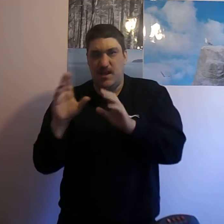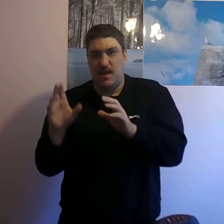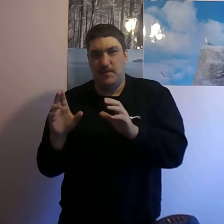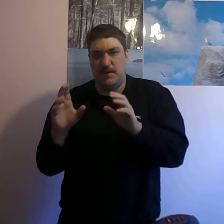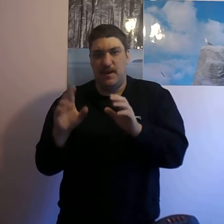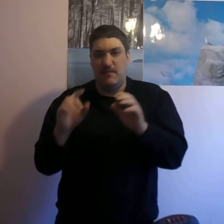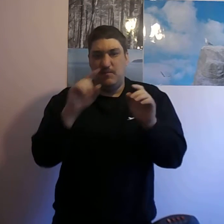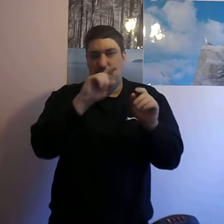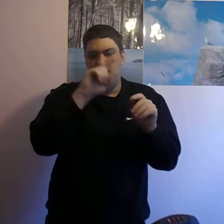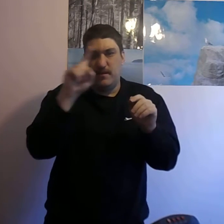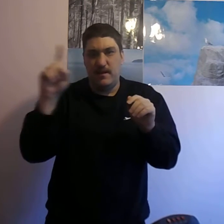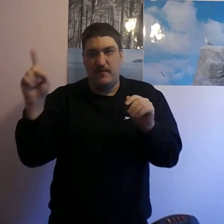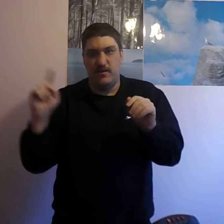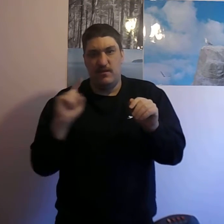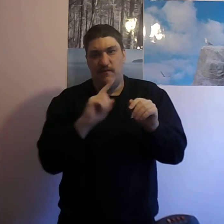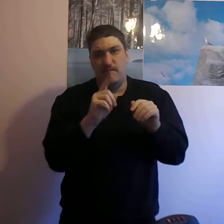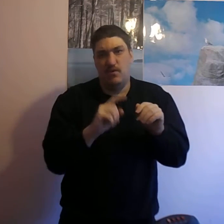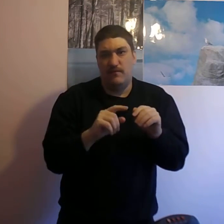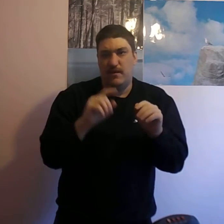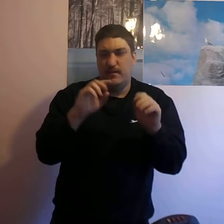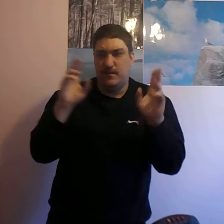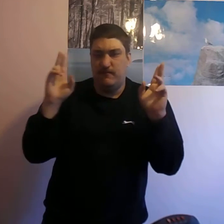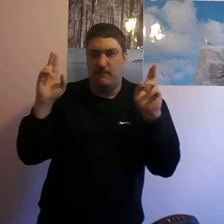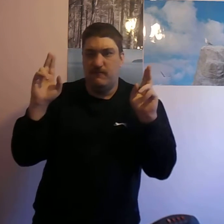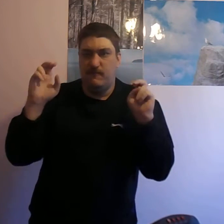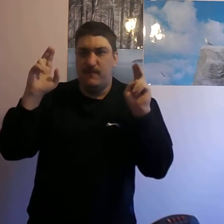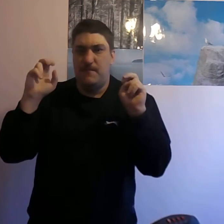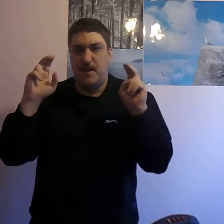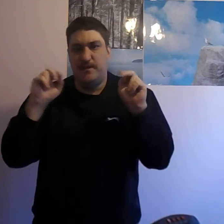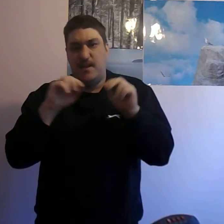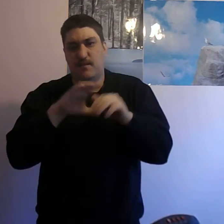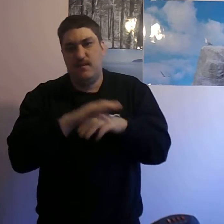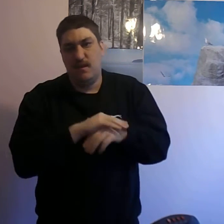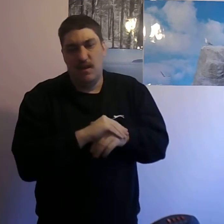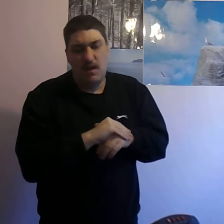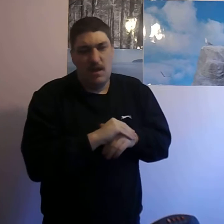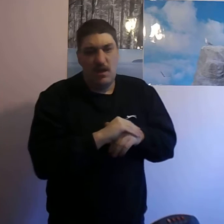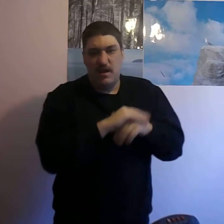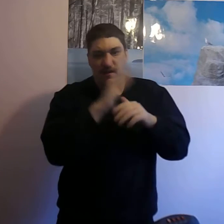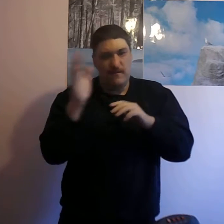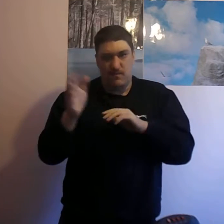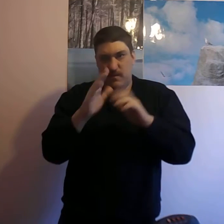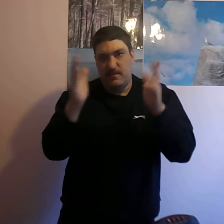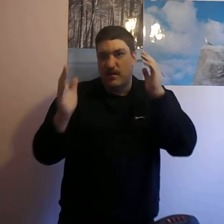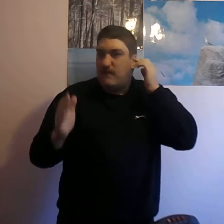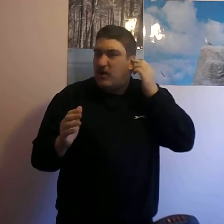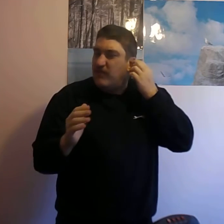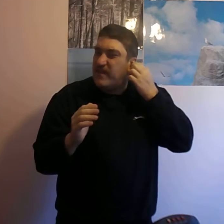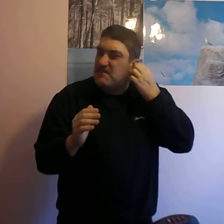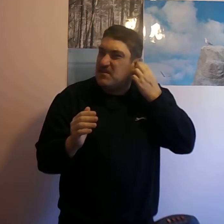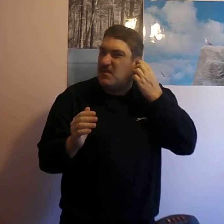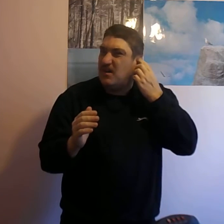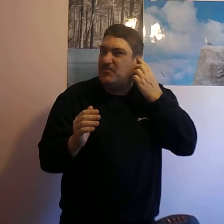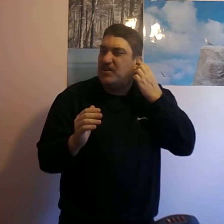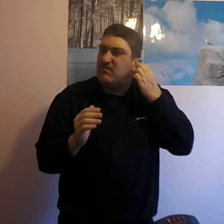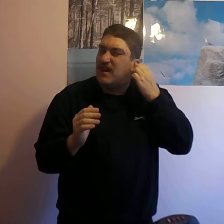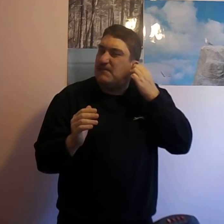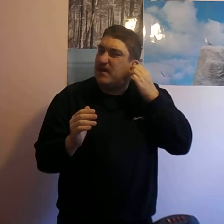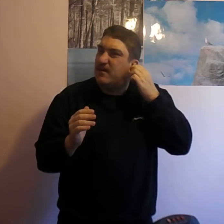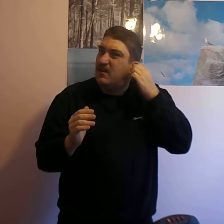in the games, but there's evidence of him all around in the Ratman dens. So it involves him as well, Doug Ratman.